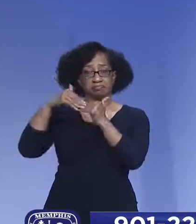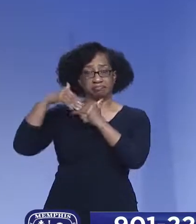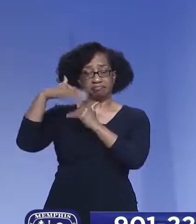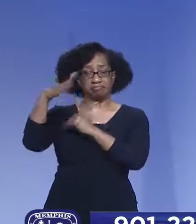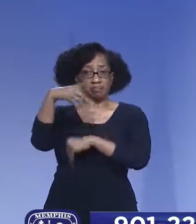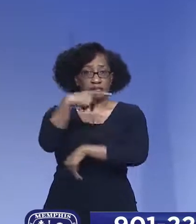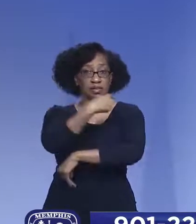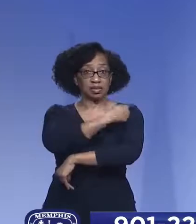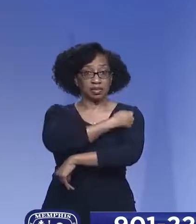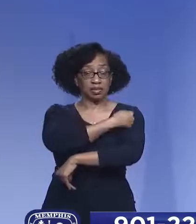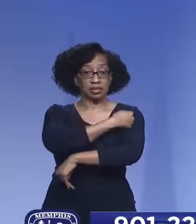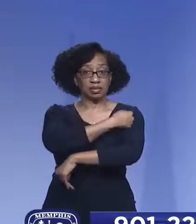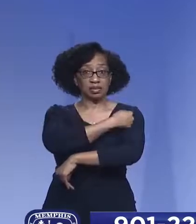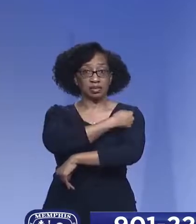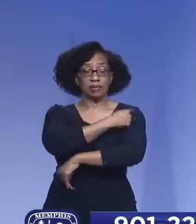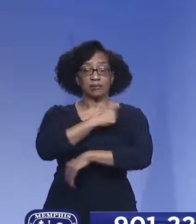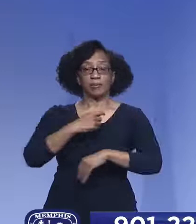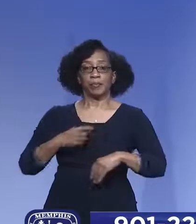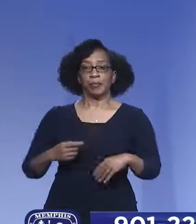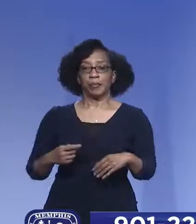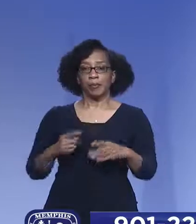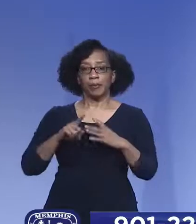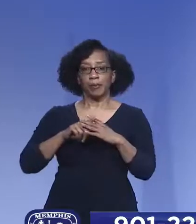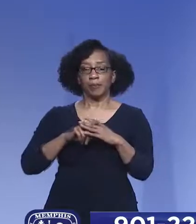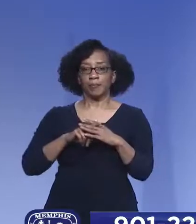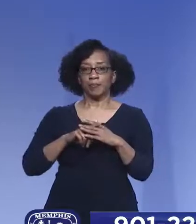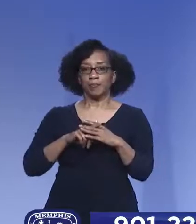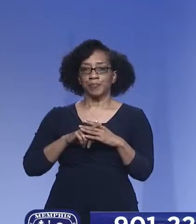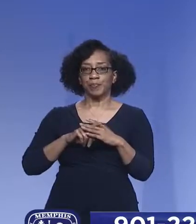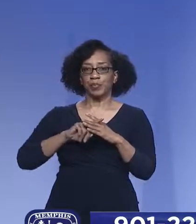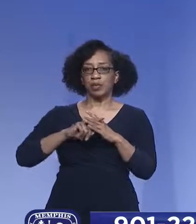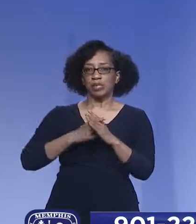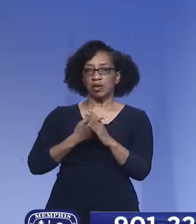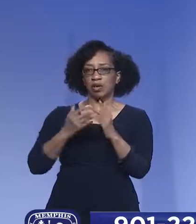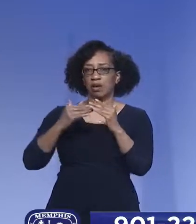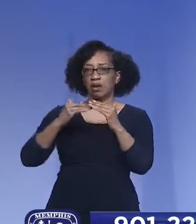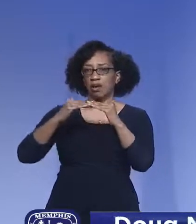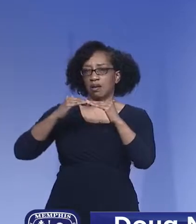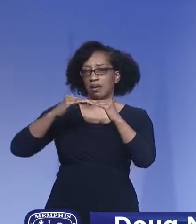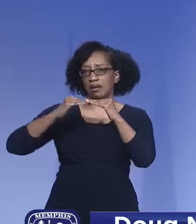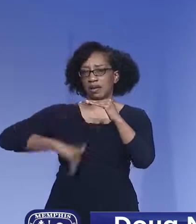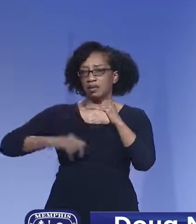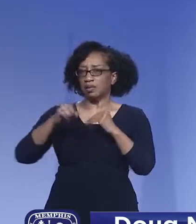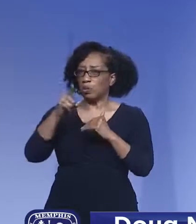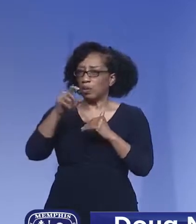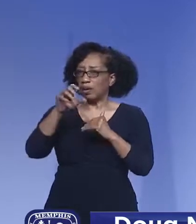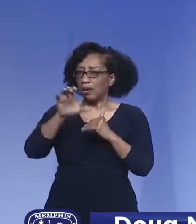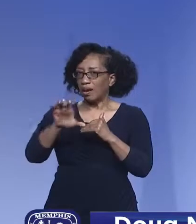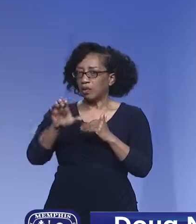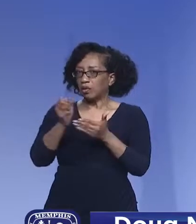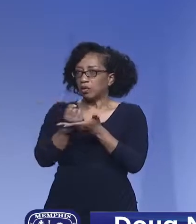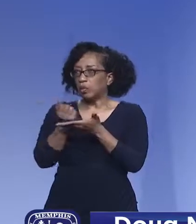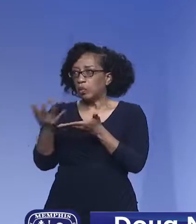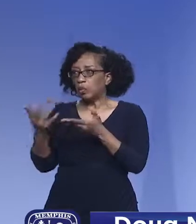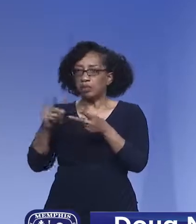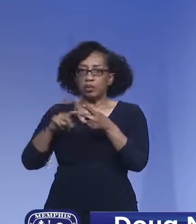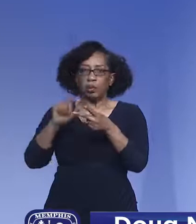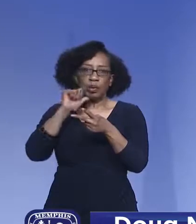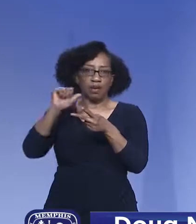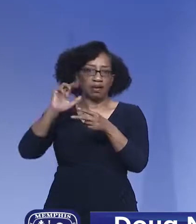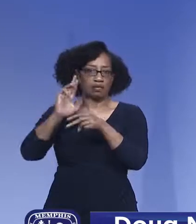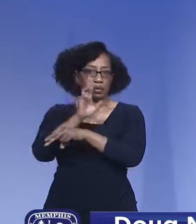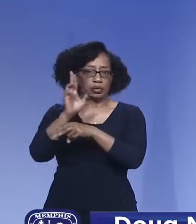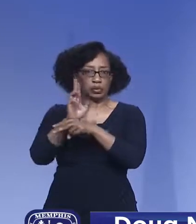have begun this operation through the public pods, less than 100 doses have been either unused or